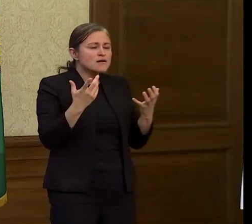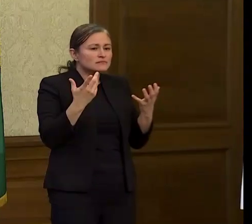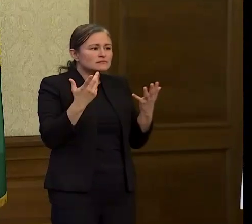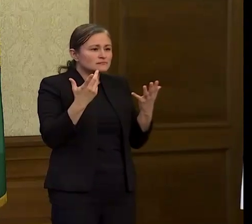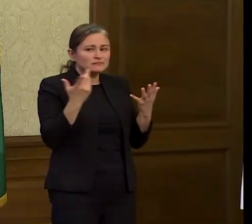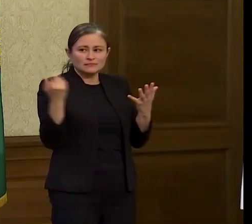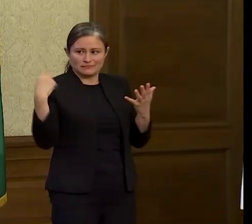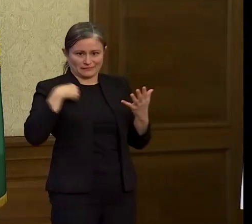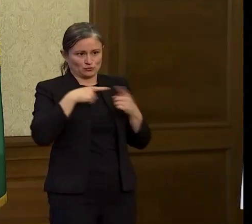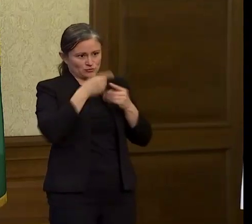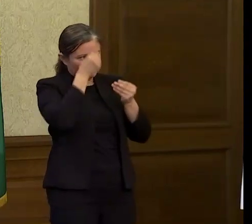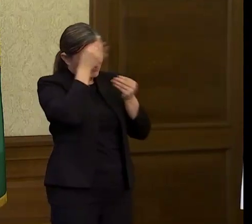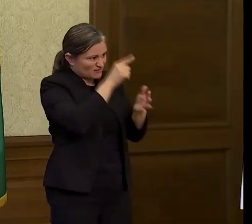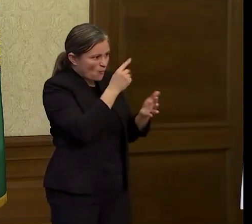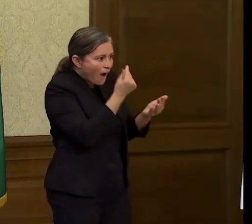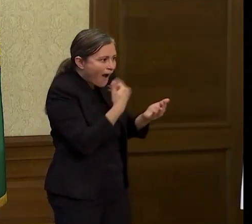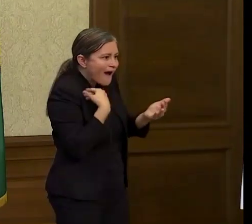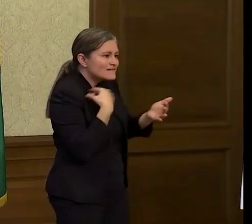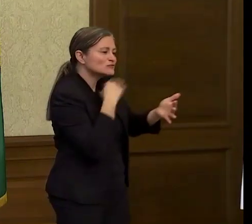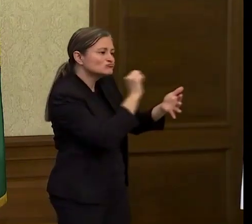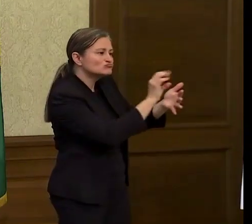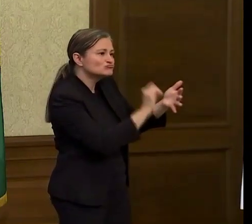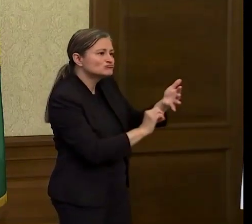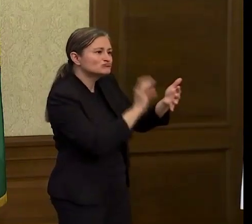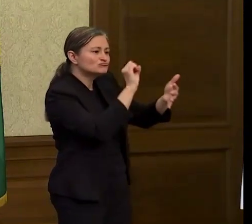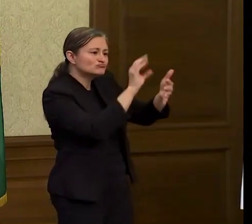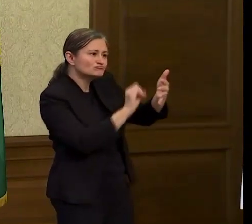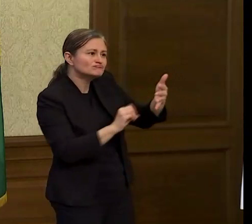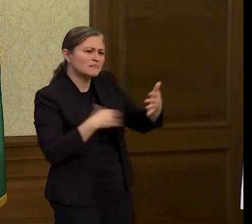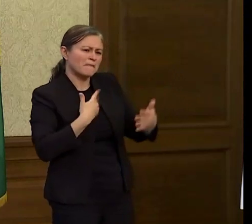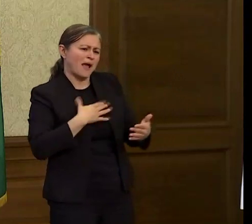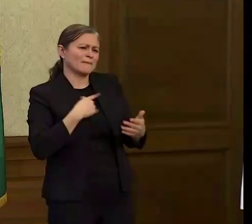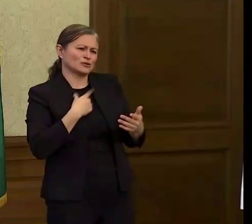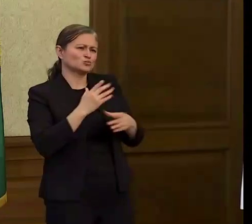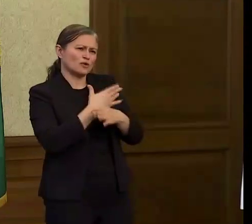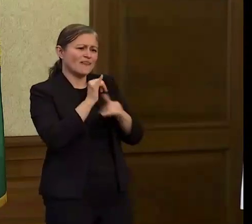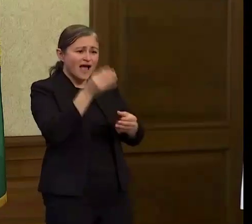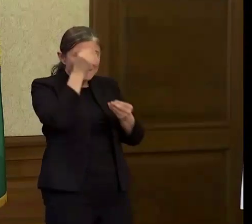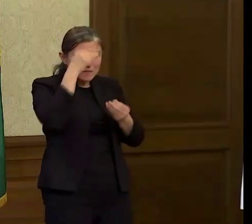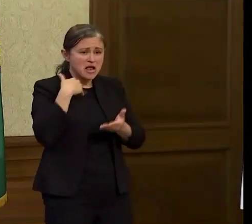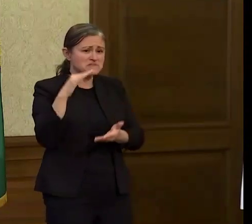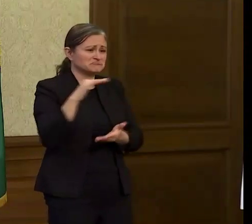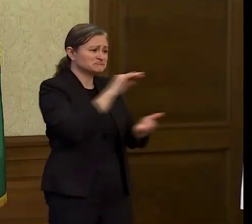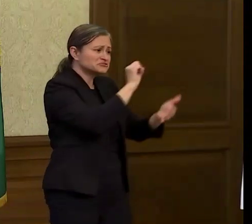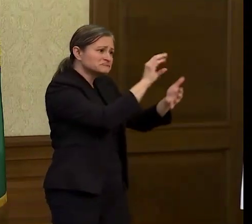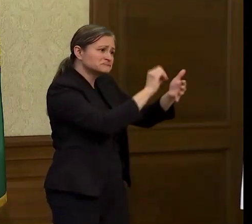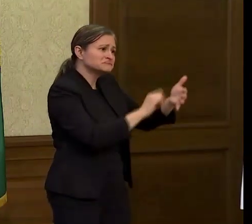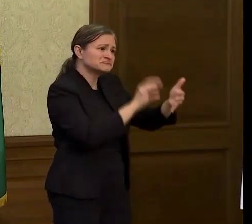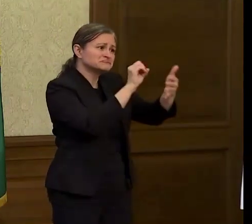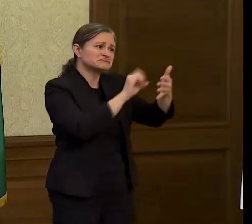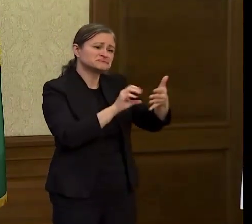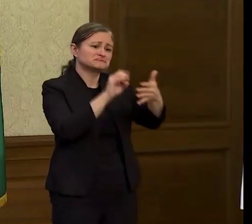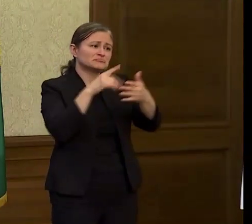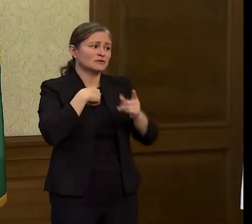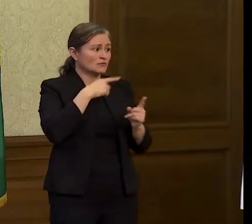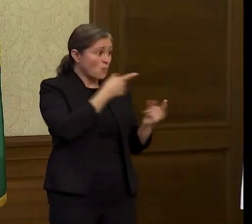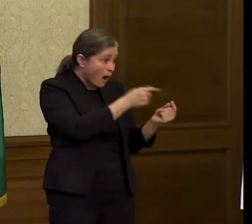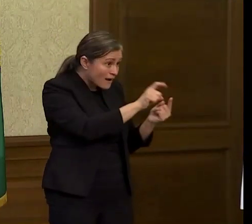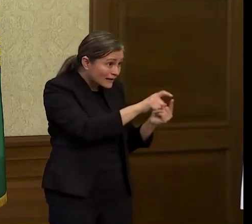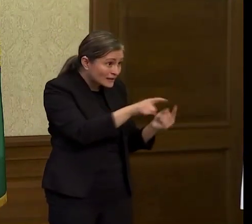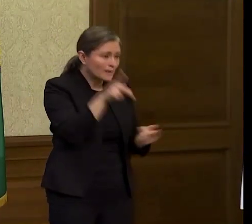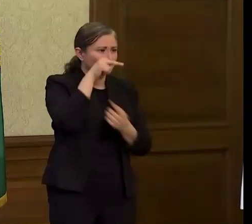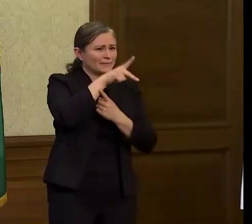We would be pleased to share the orders that we have put out for PPEs to let them know what's in the